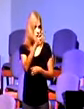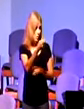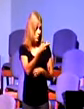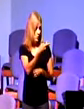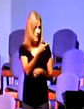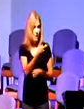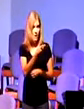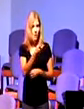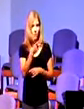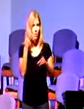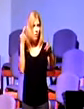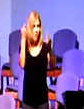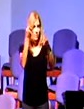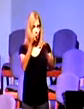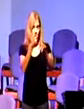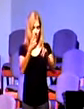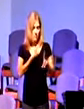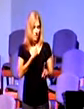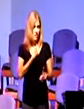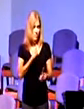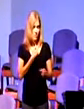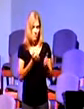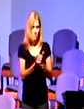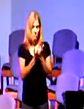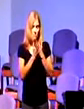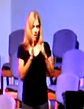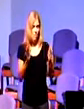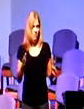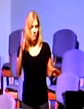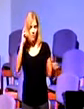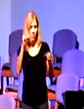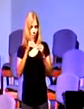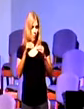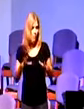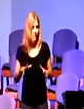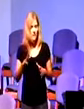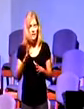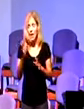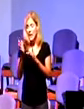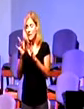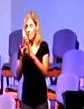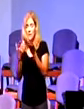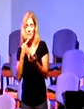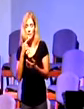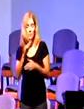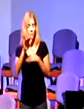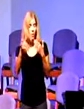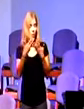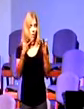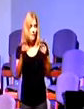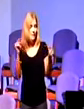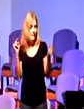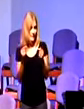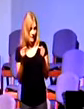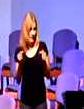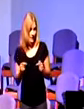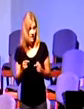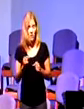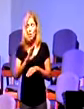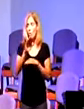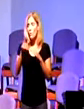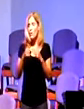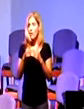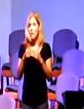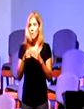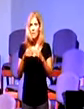I ultimately on our own are helpless, we're hopeless. The Bible says we have all sinned, we all